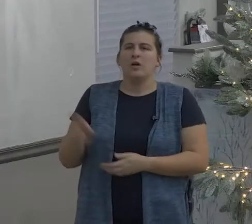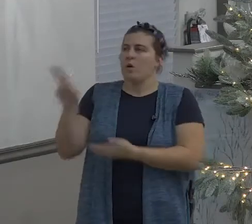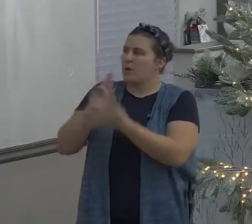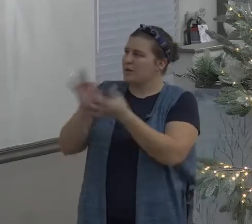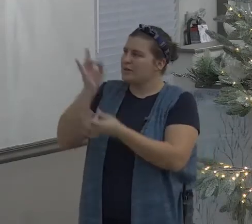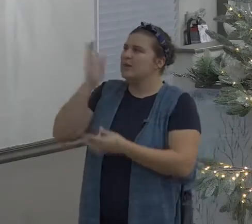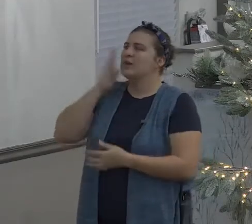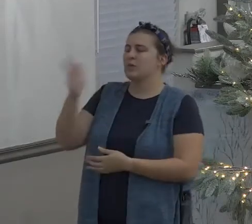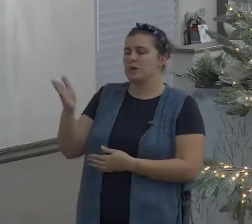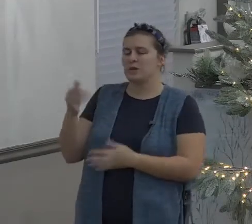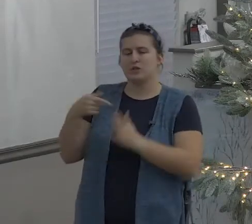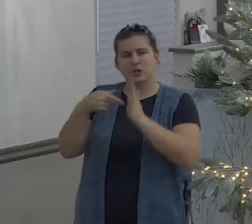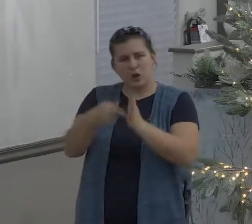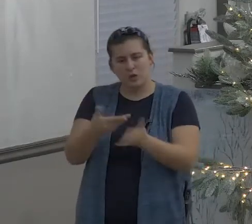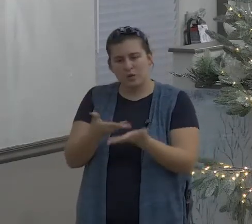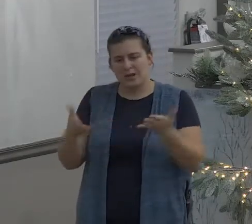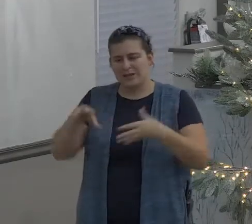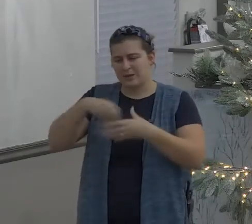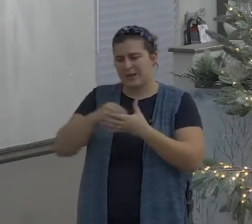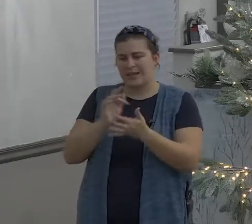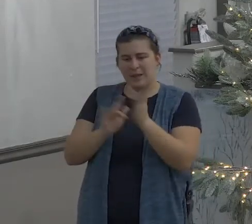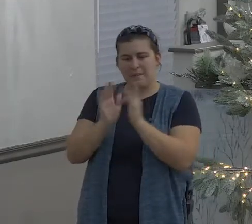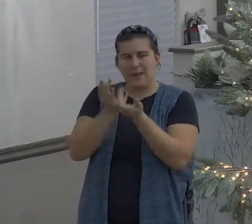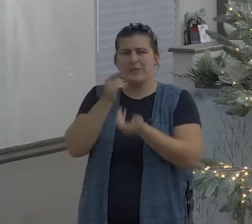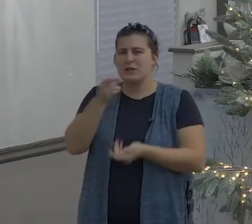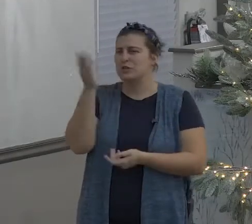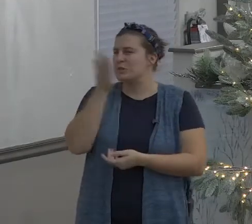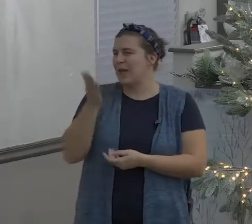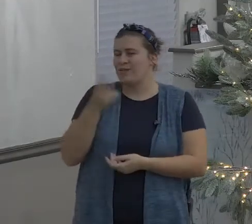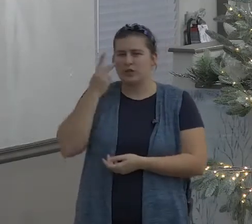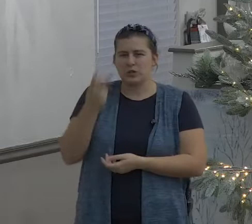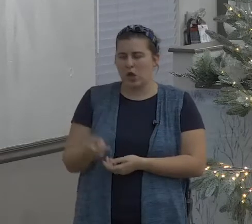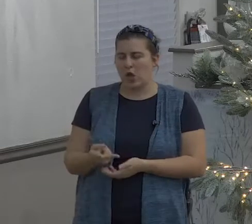if you're not much in the word you're never going to know the will of God for your life